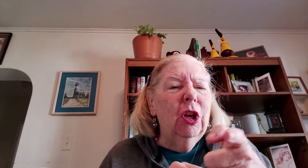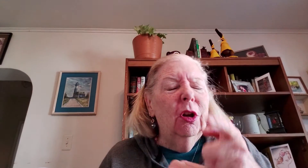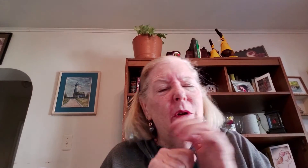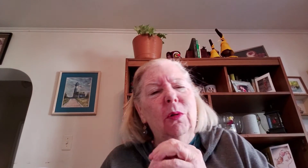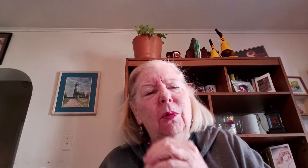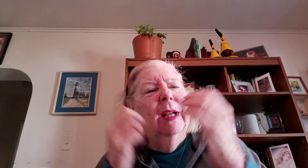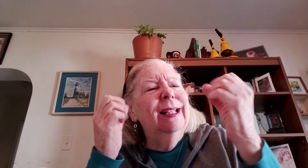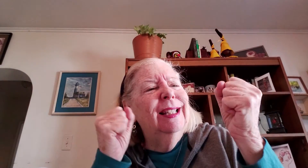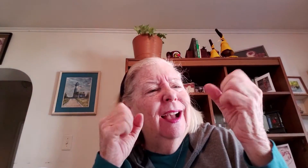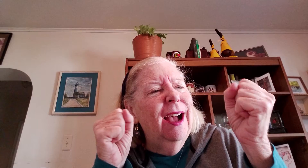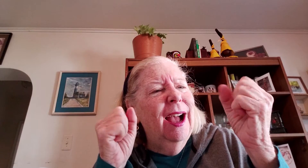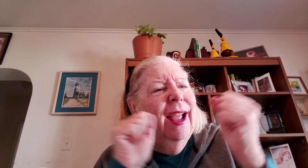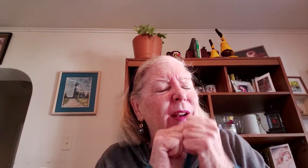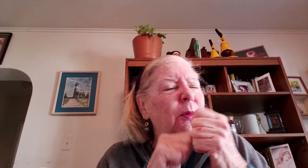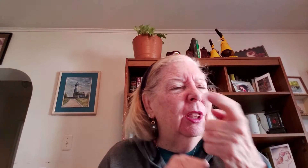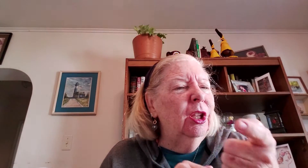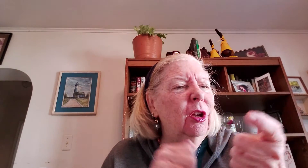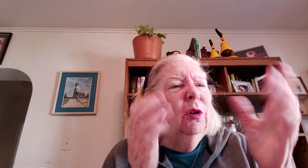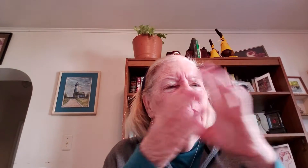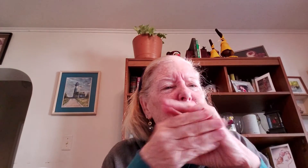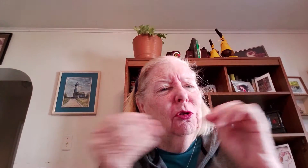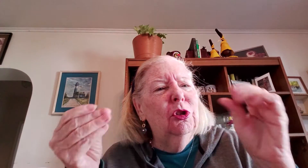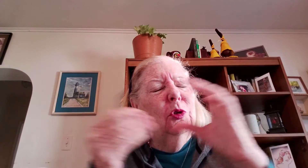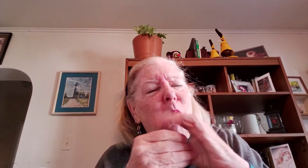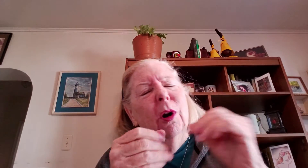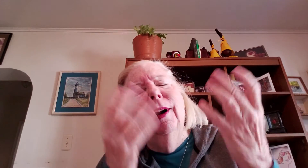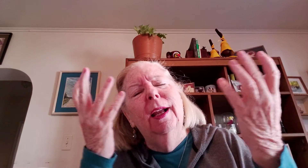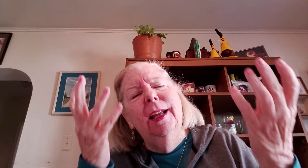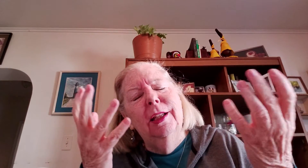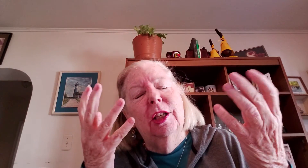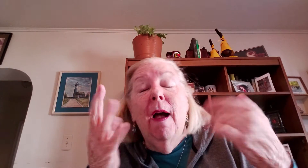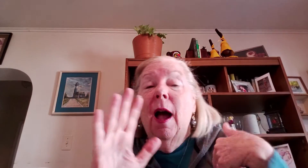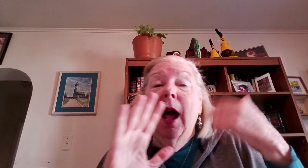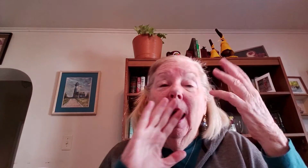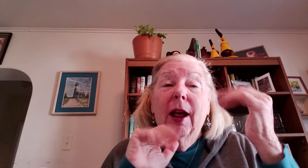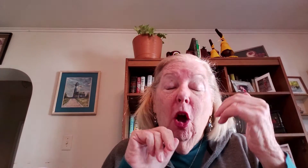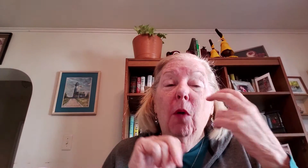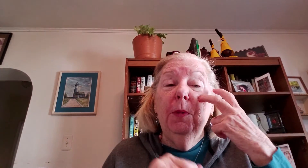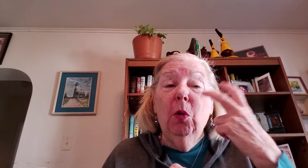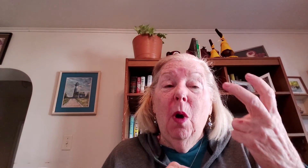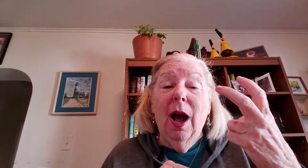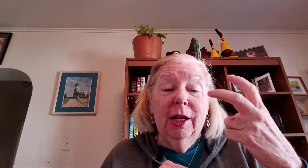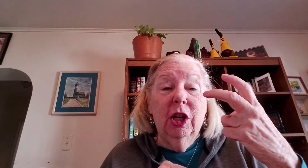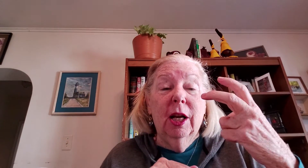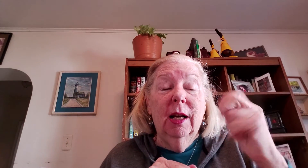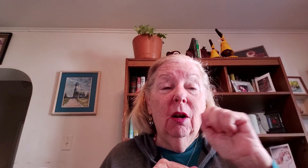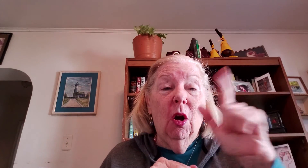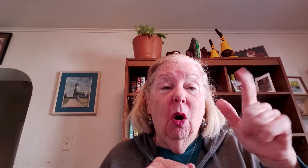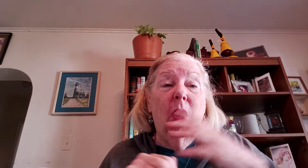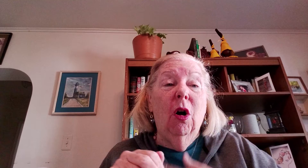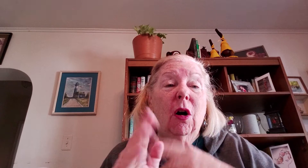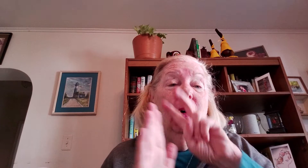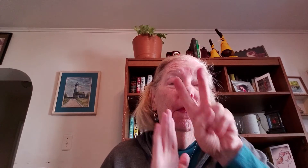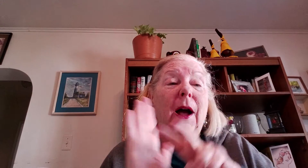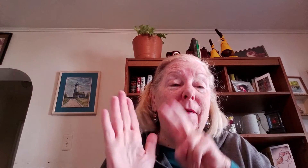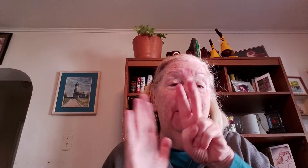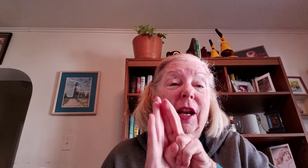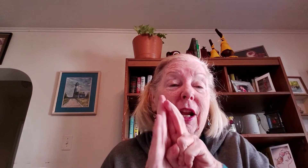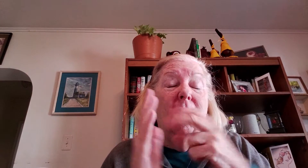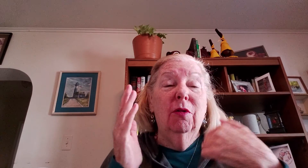you, sign with you, do stories. I hope you're watching all my videos.